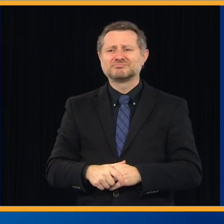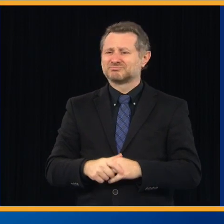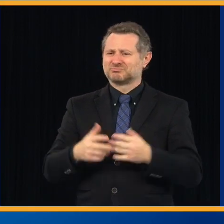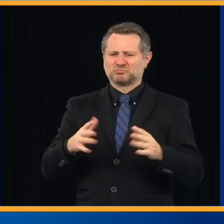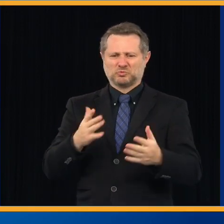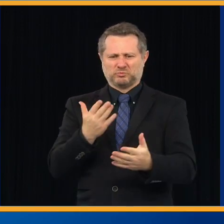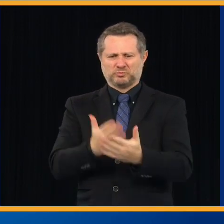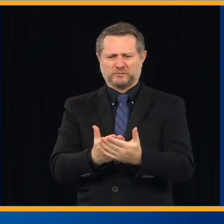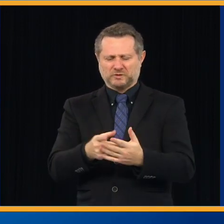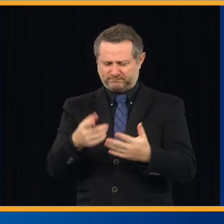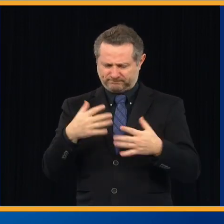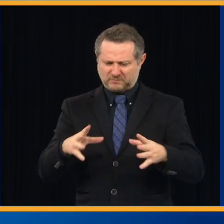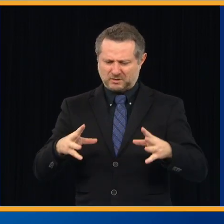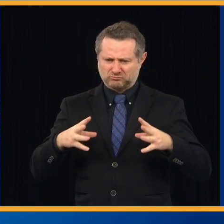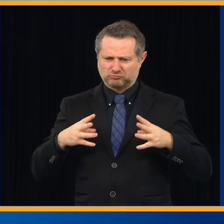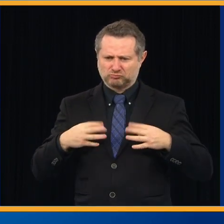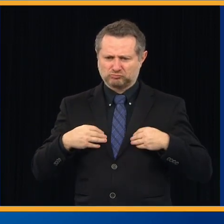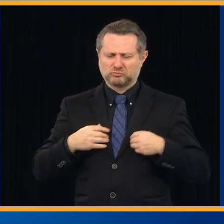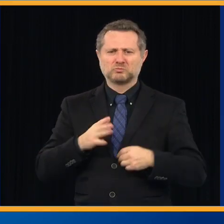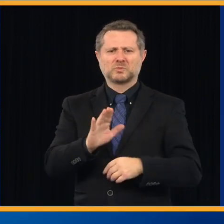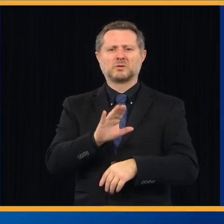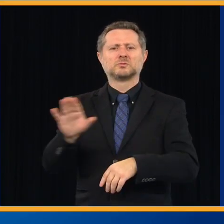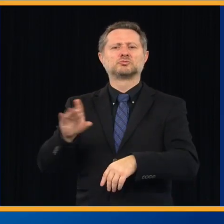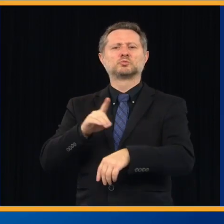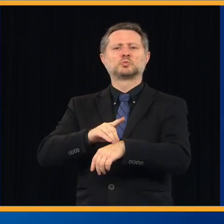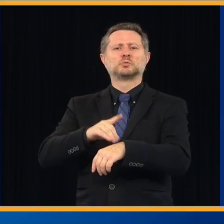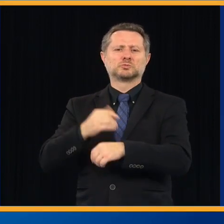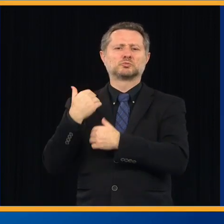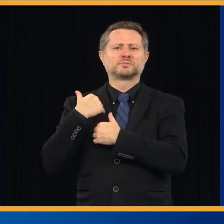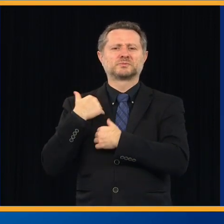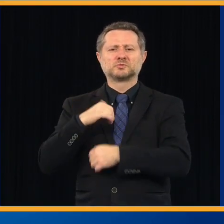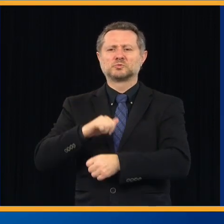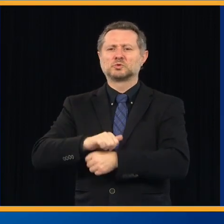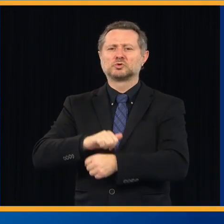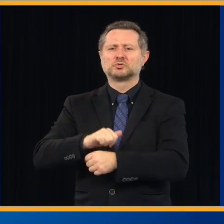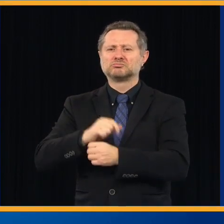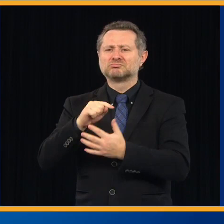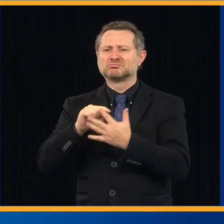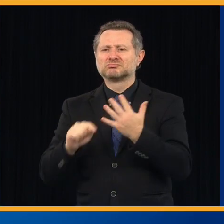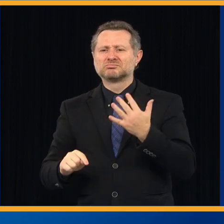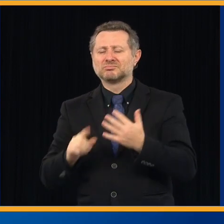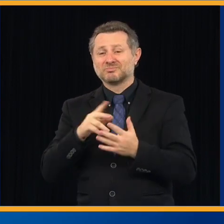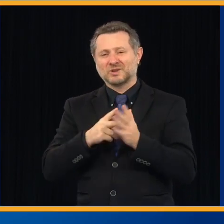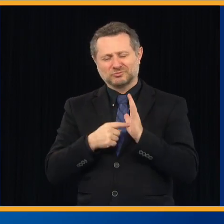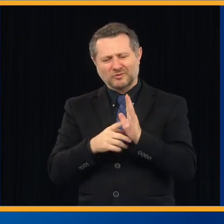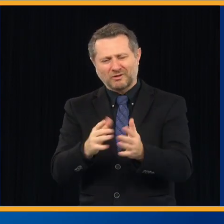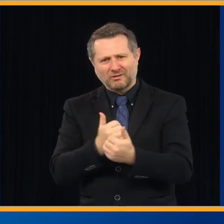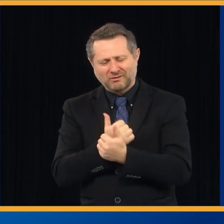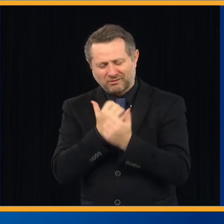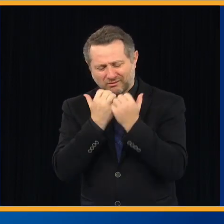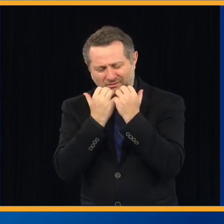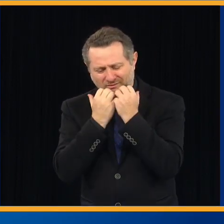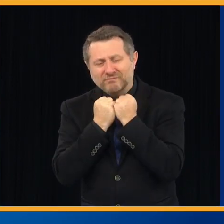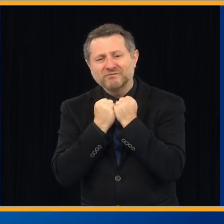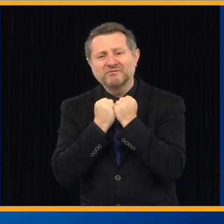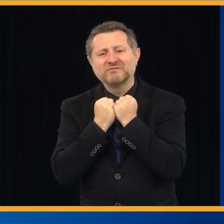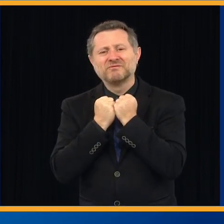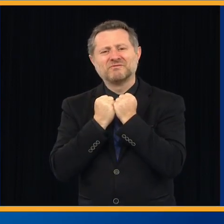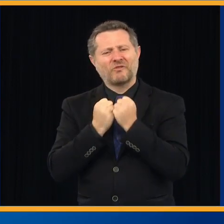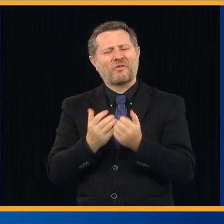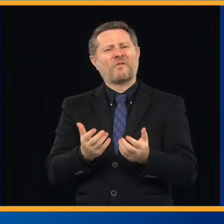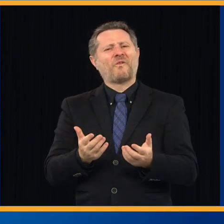duty and honor and respect and love for what they do and who they